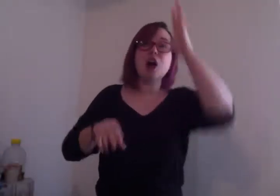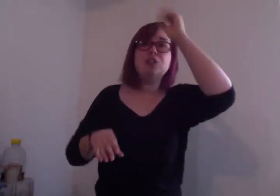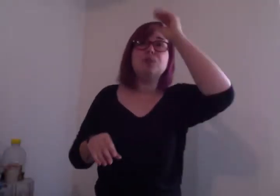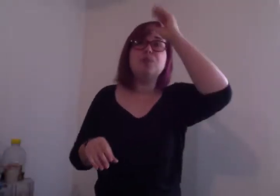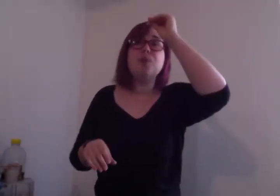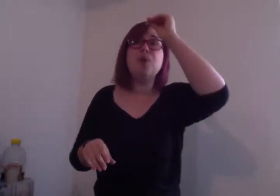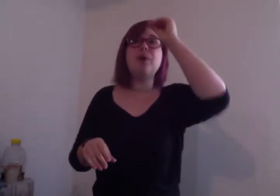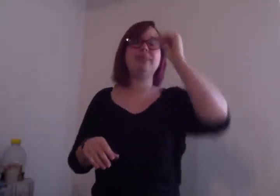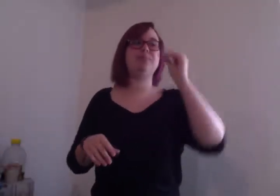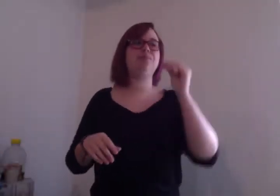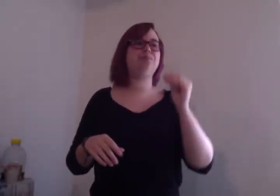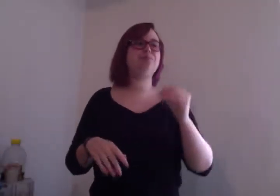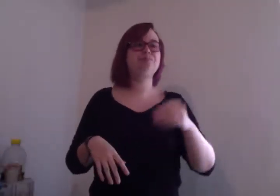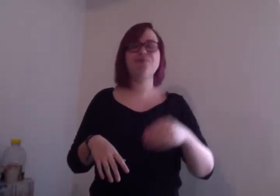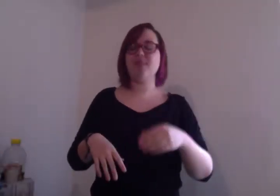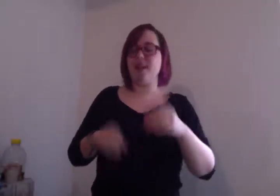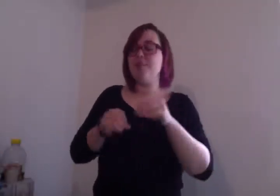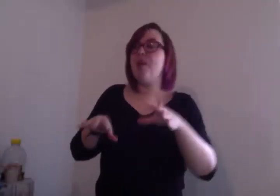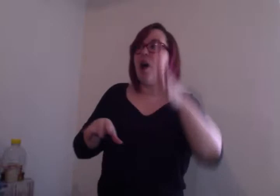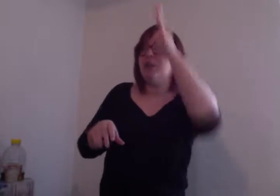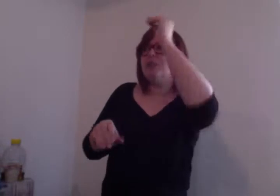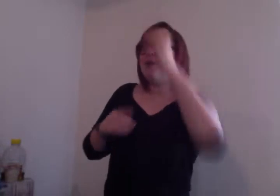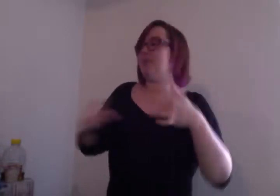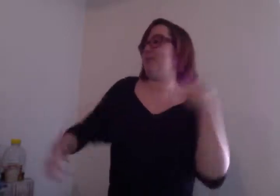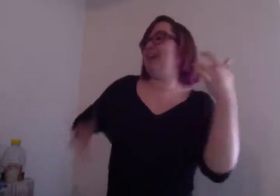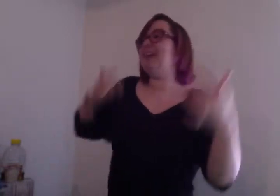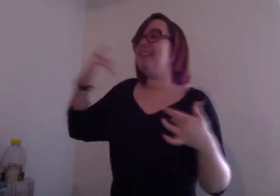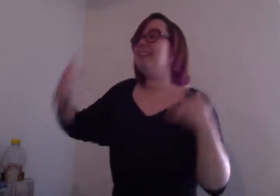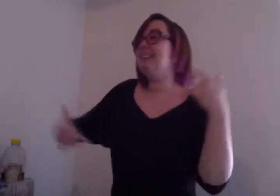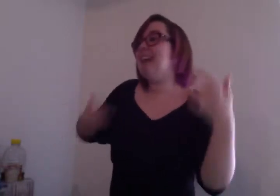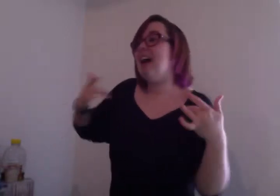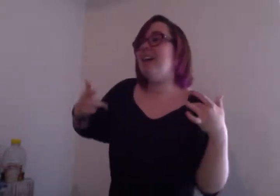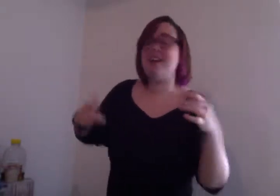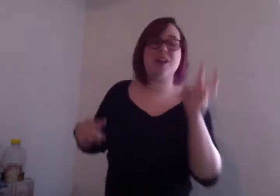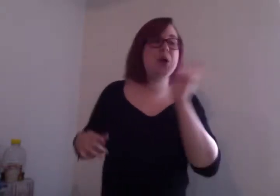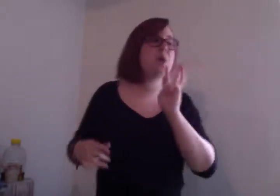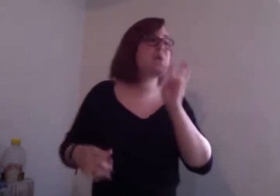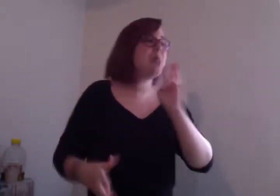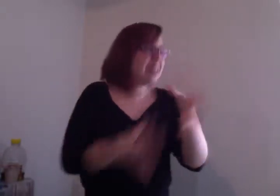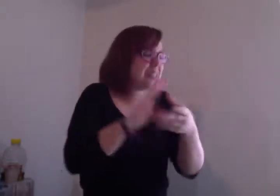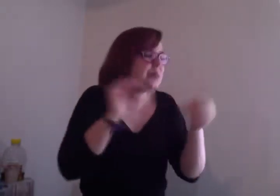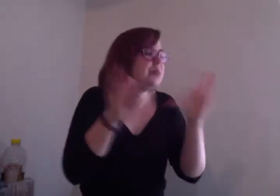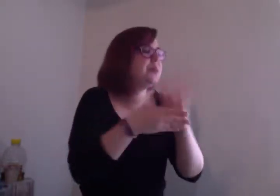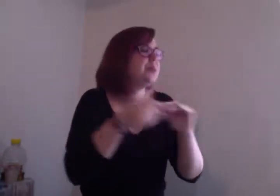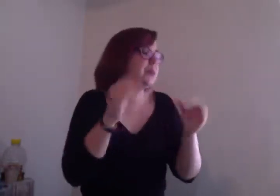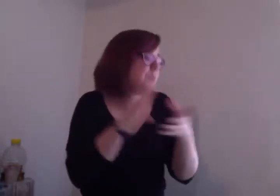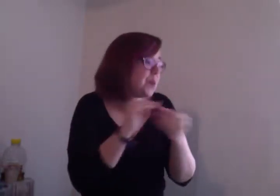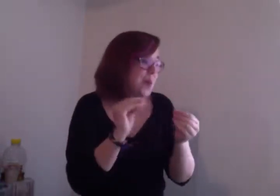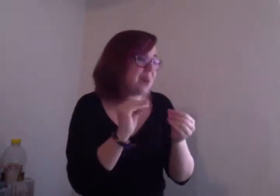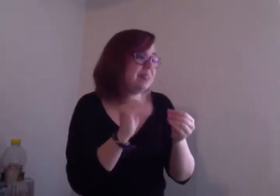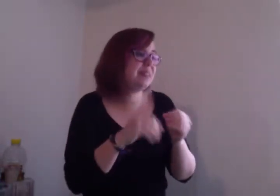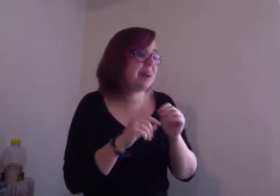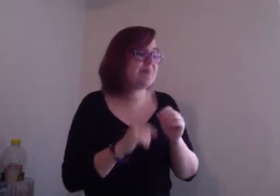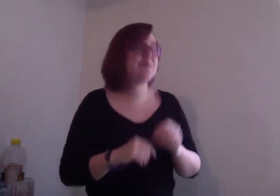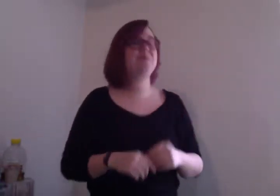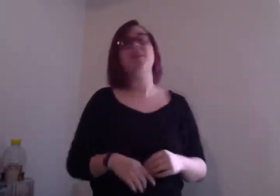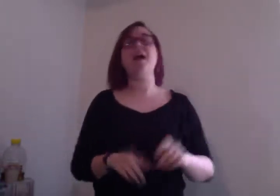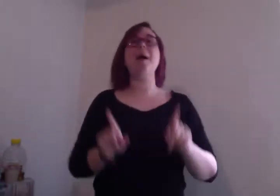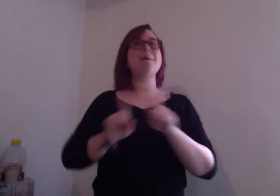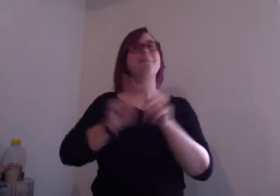But they didn't spend much time in that underground house. There were too many exciting things to do. Sometimes they played